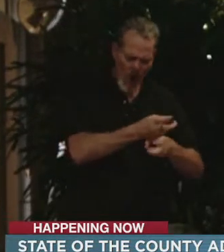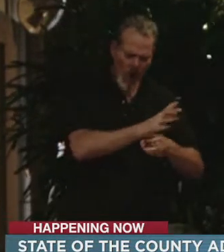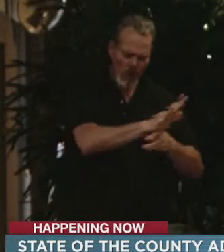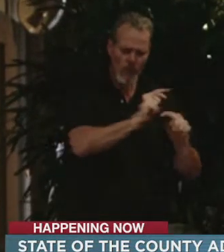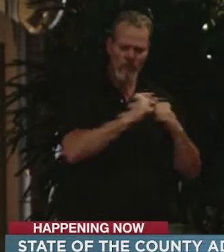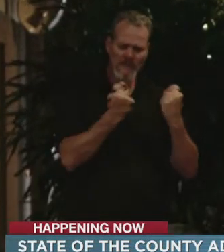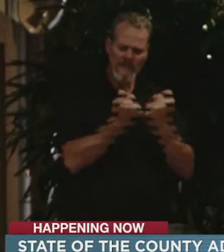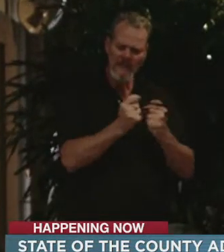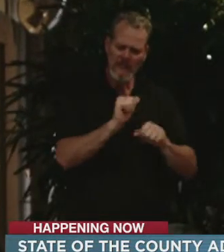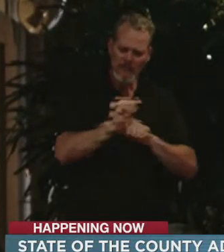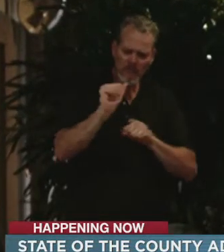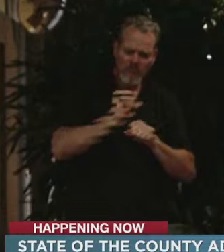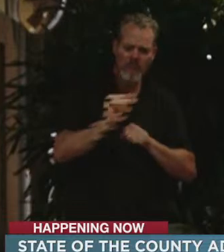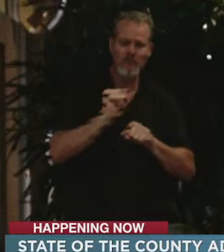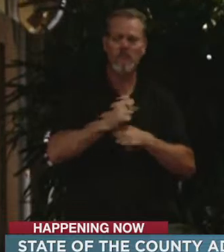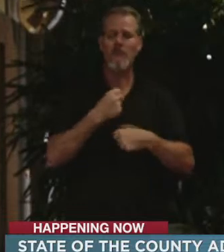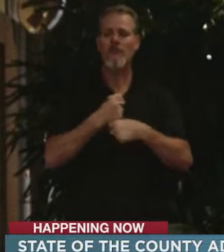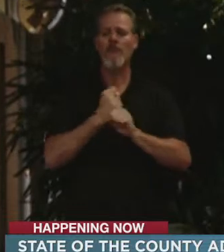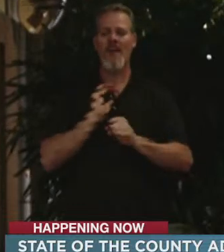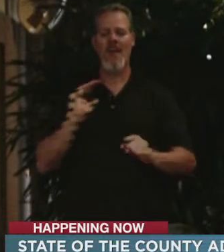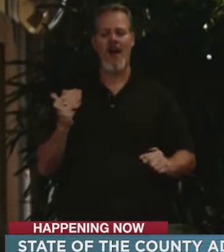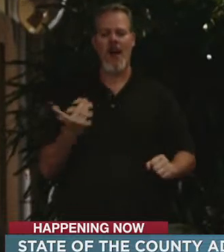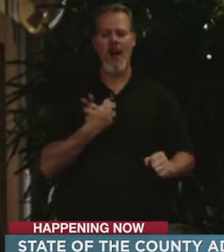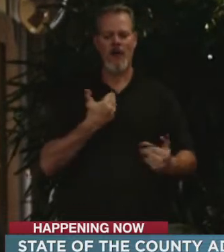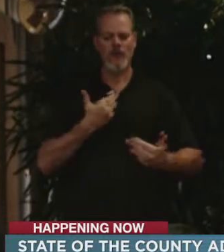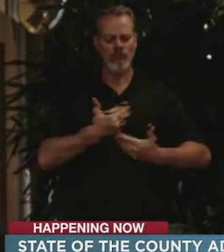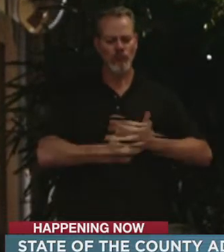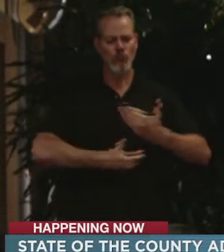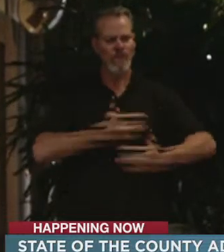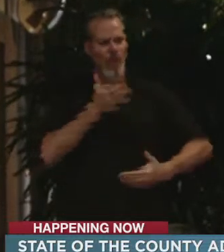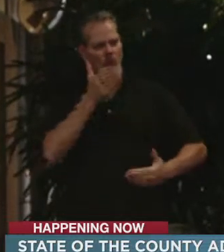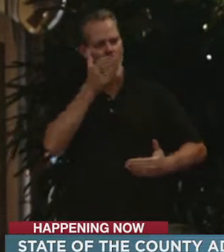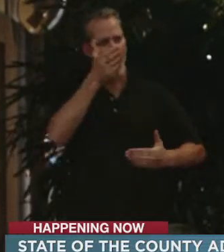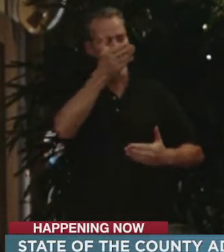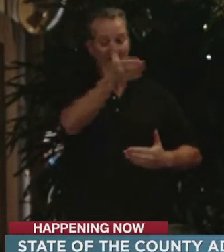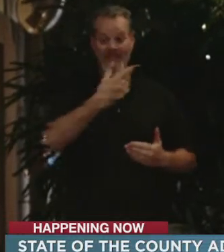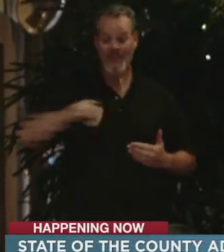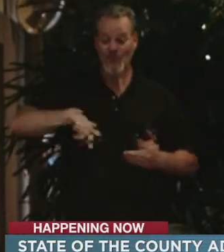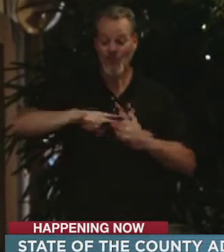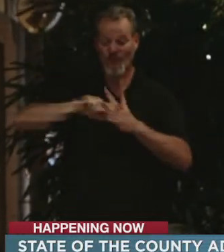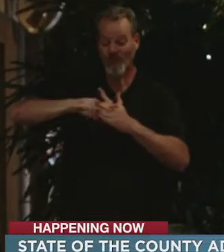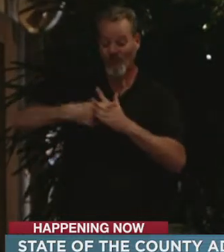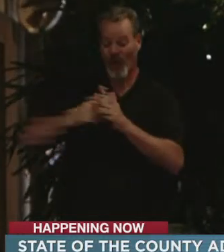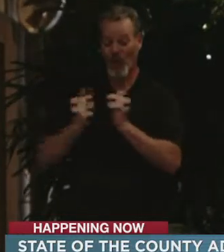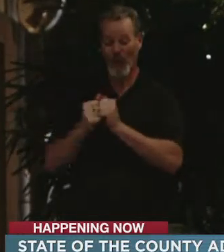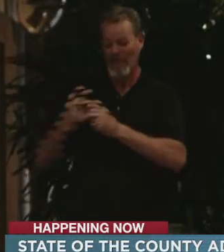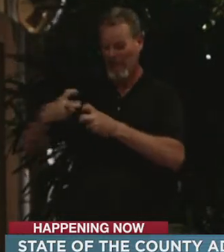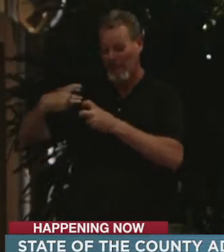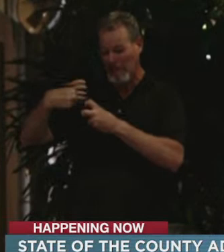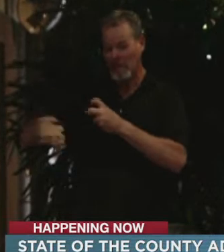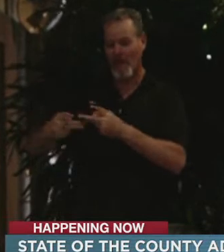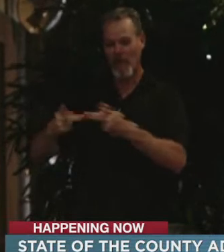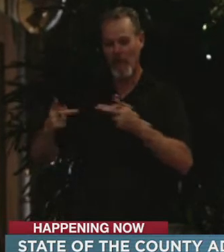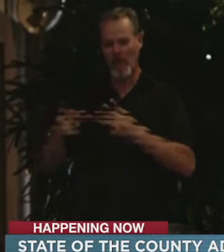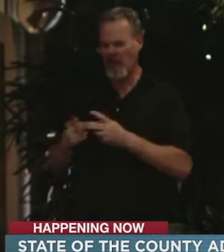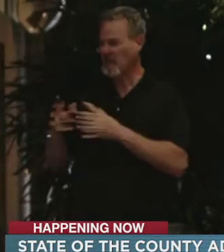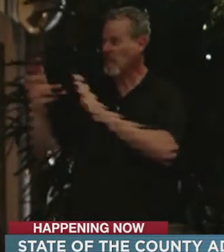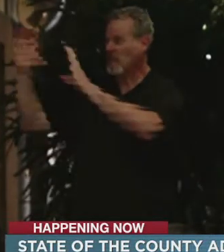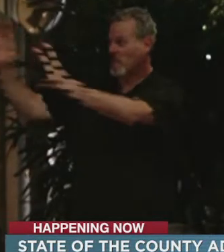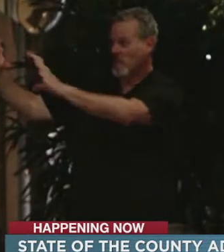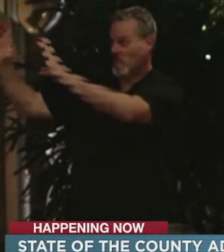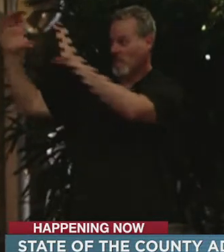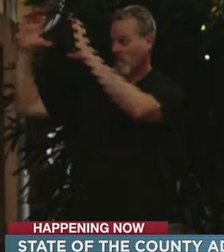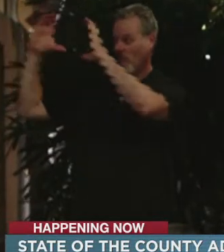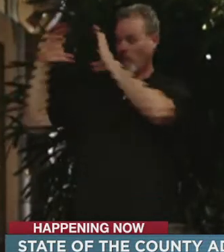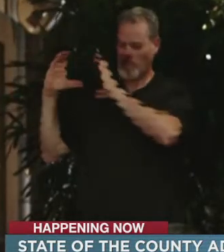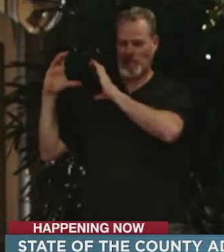work to make us, move forward. And as you said, we started from a difficult place, a lot of stuff left undone, and you